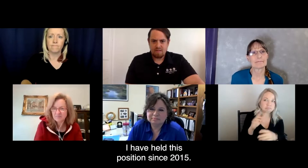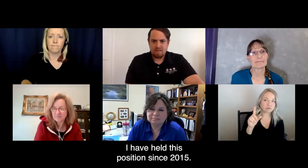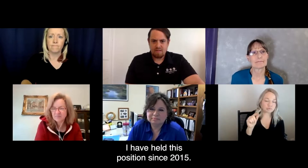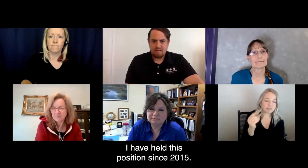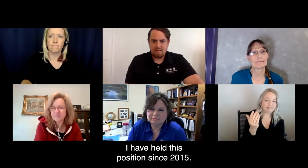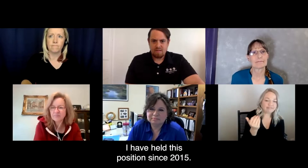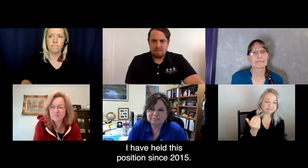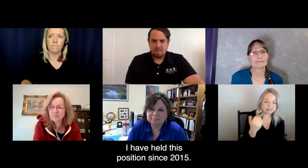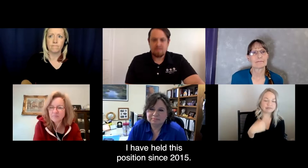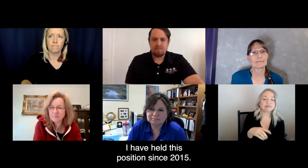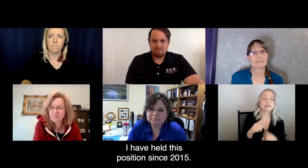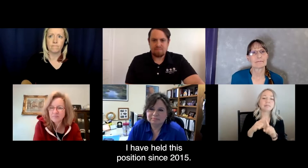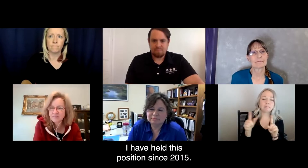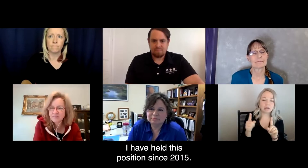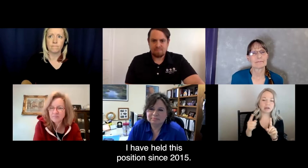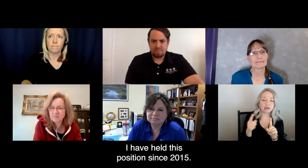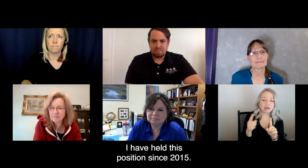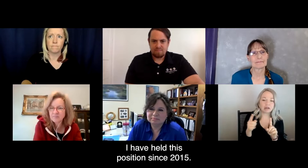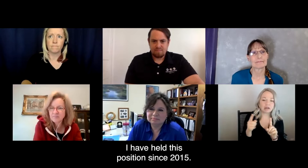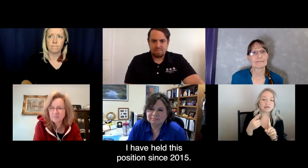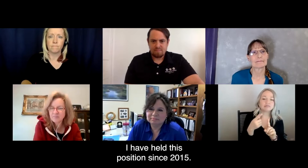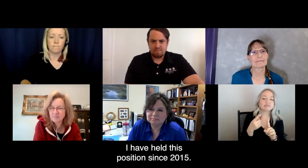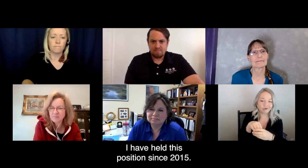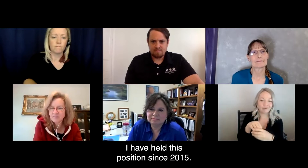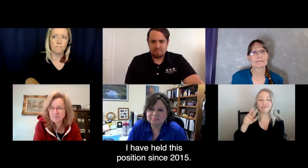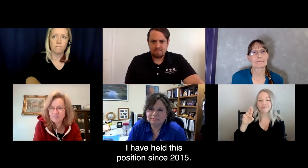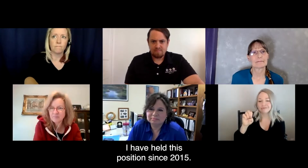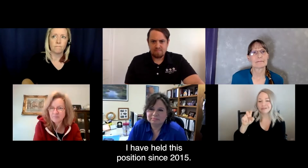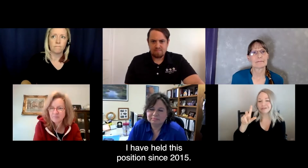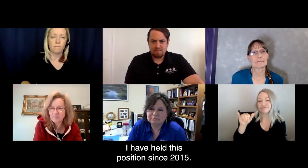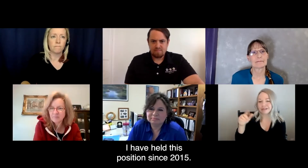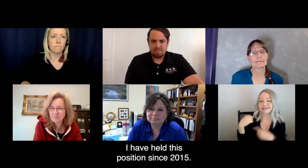I have held this position since 2015,